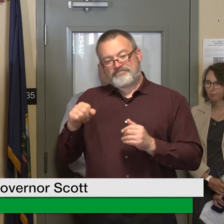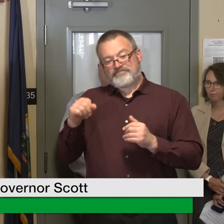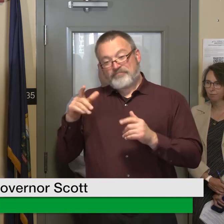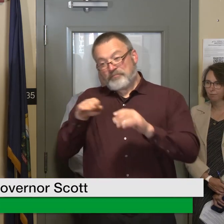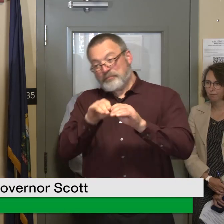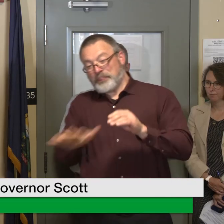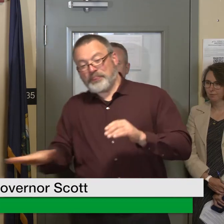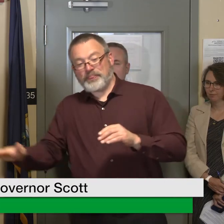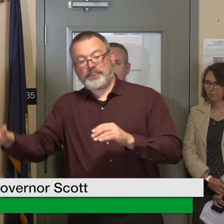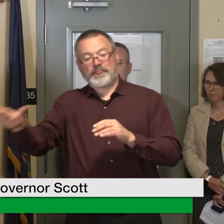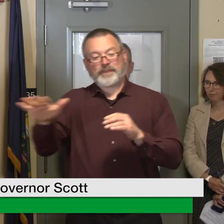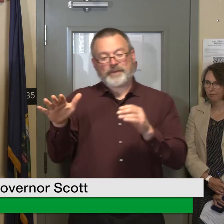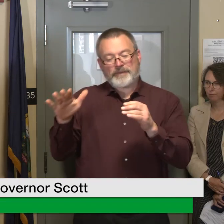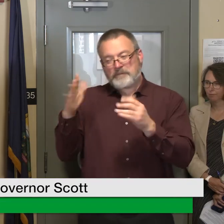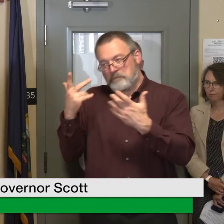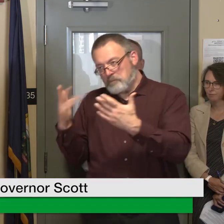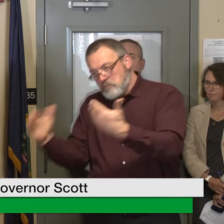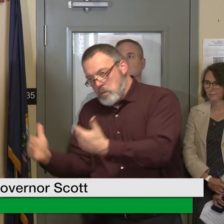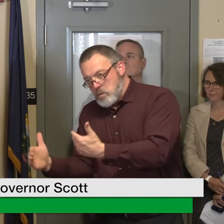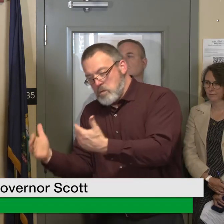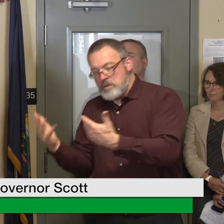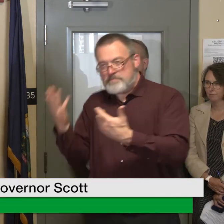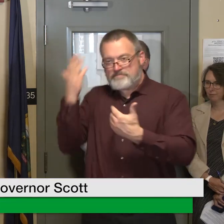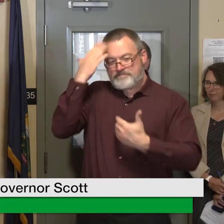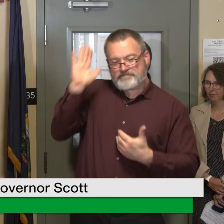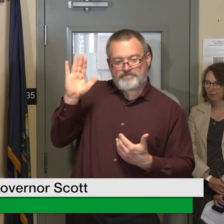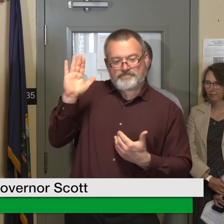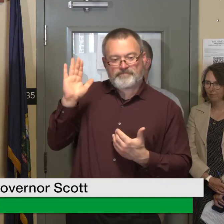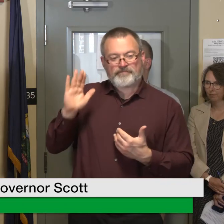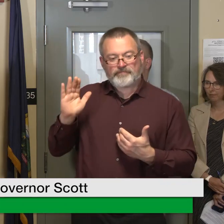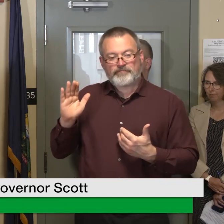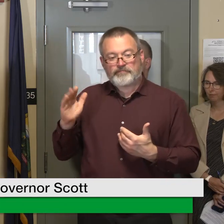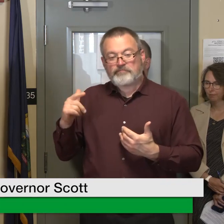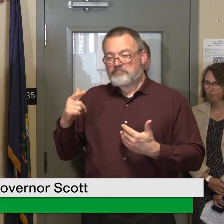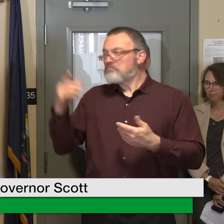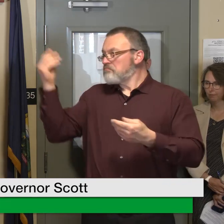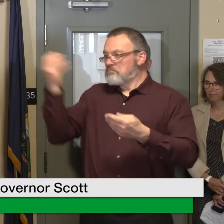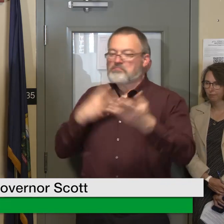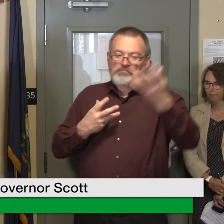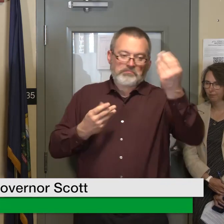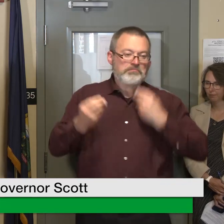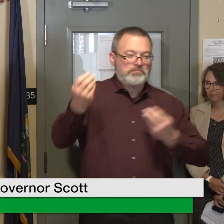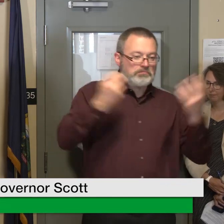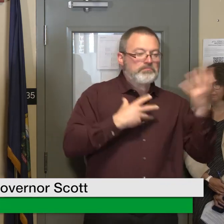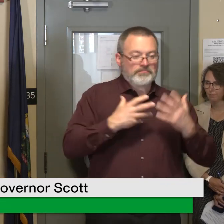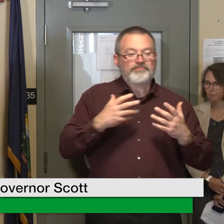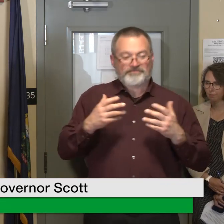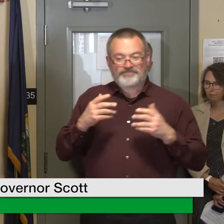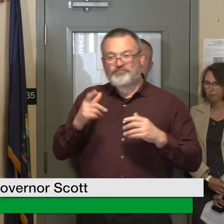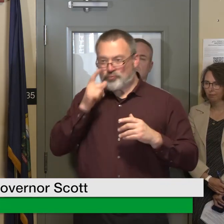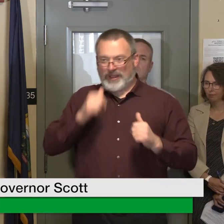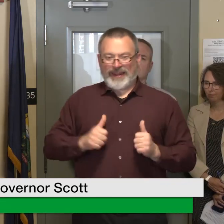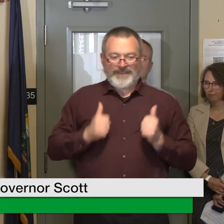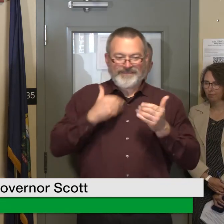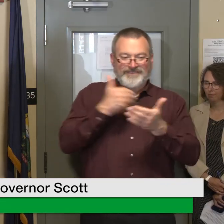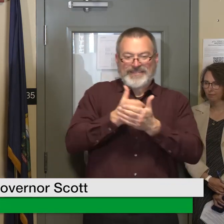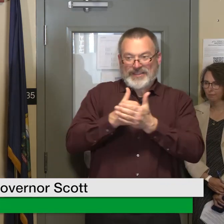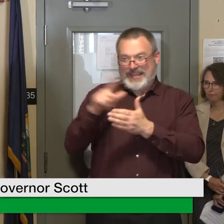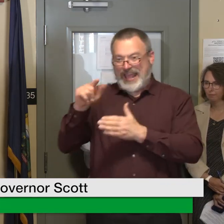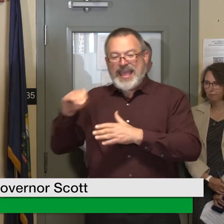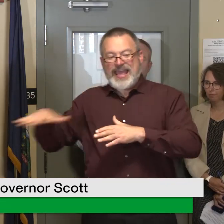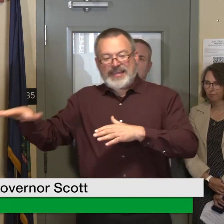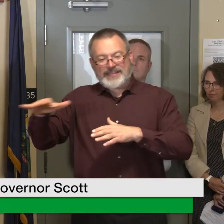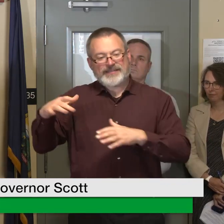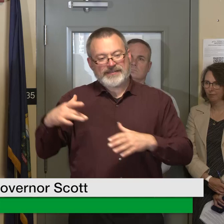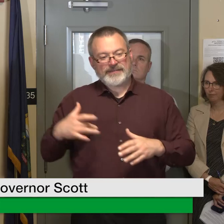been. And certainly have received anecdotal reports from lakeshore property owners that in some ways they believe the lake has